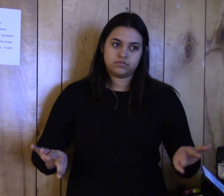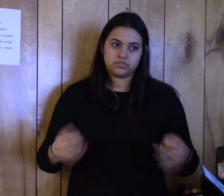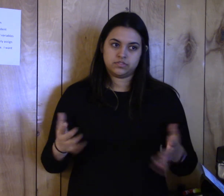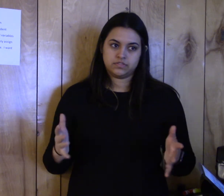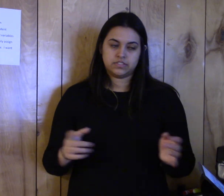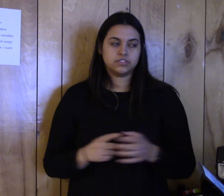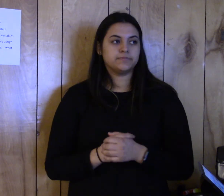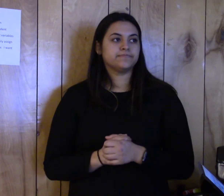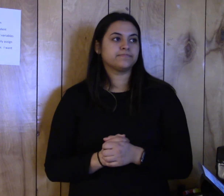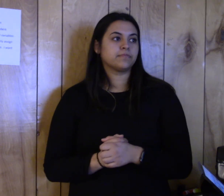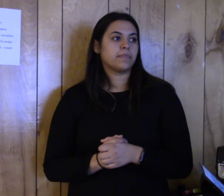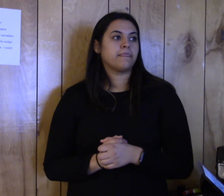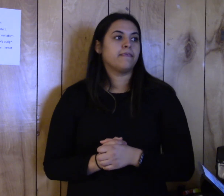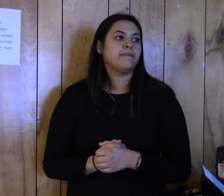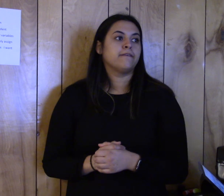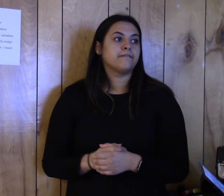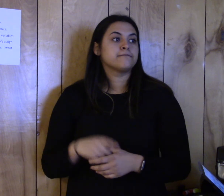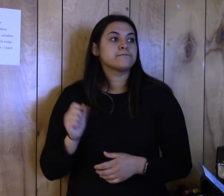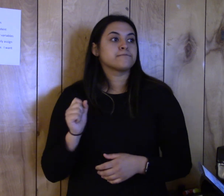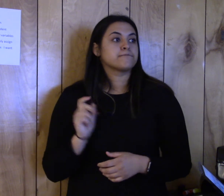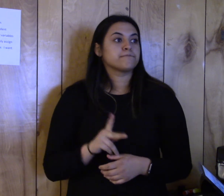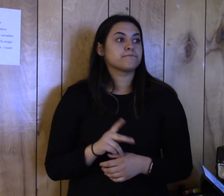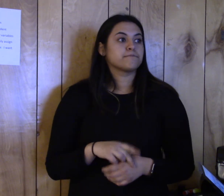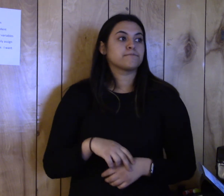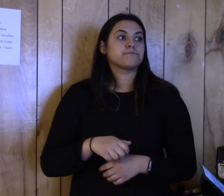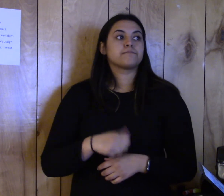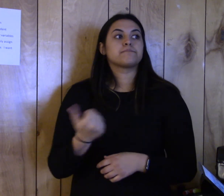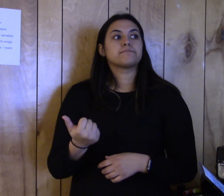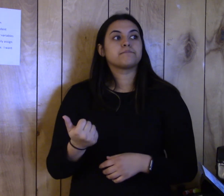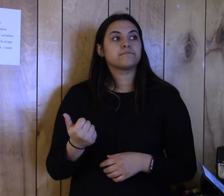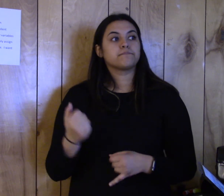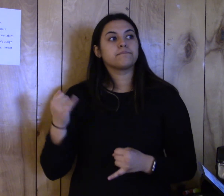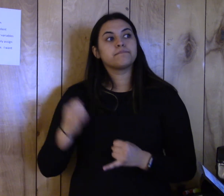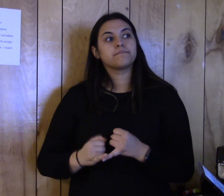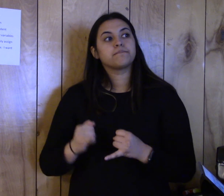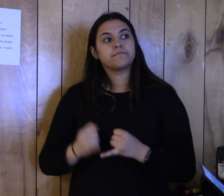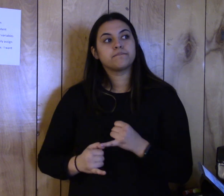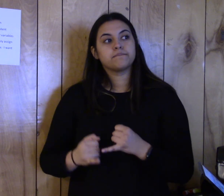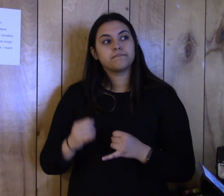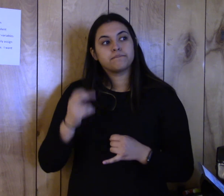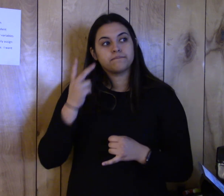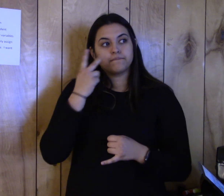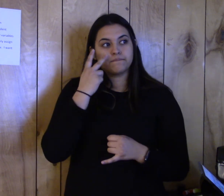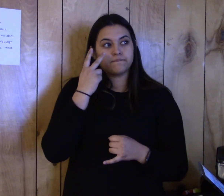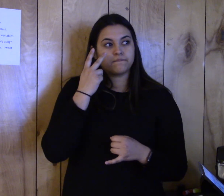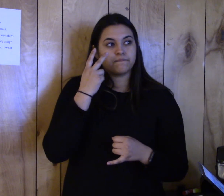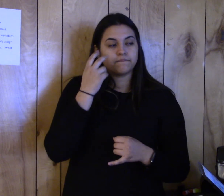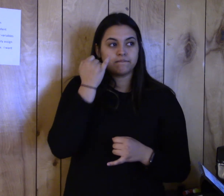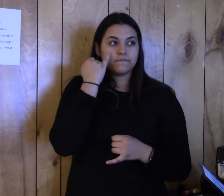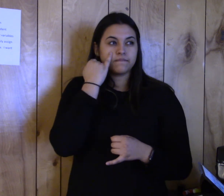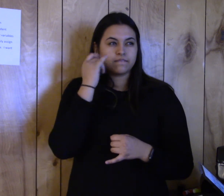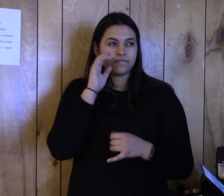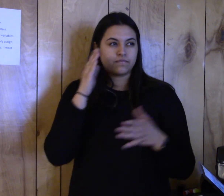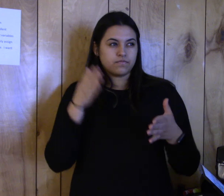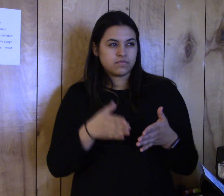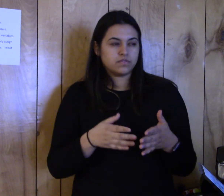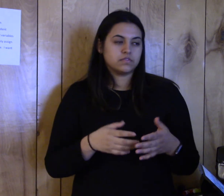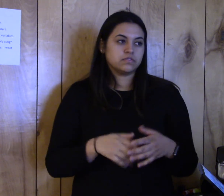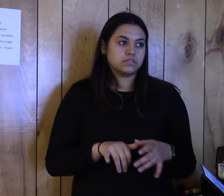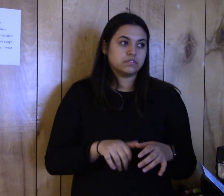okay. Other outcomes. If we stick with this hunting thing, one of the outcomes